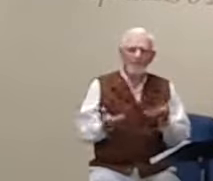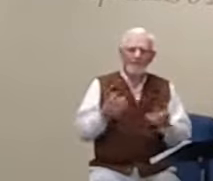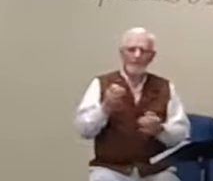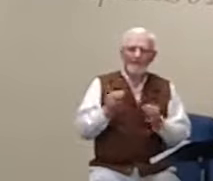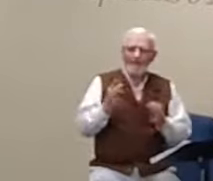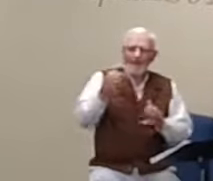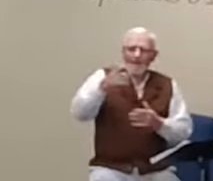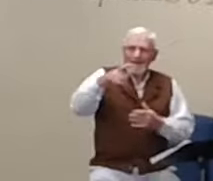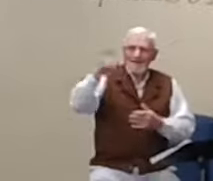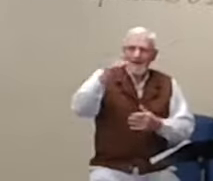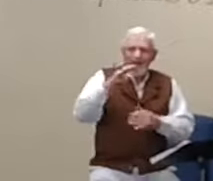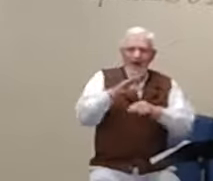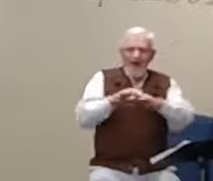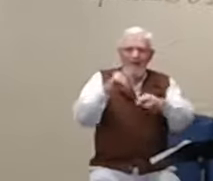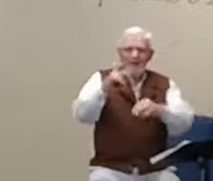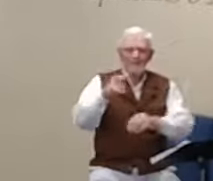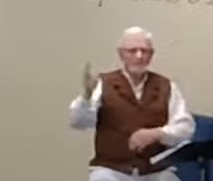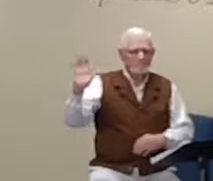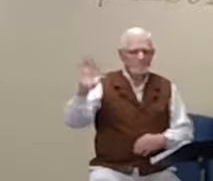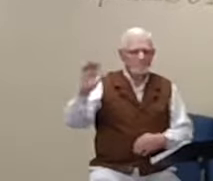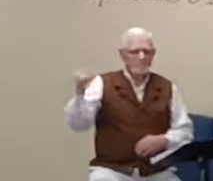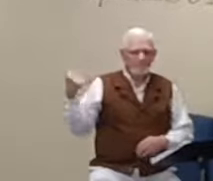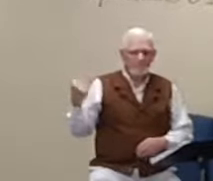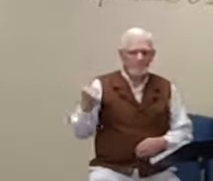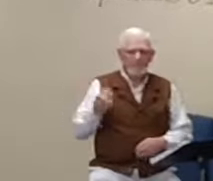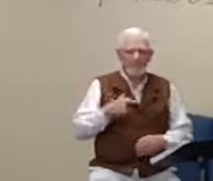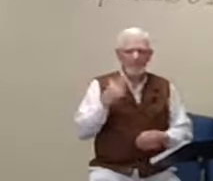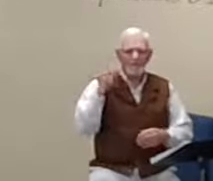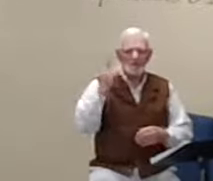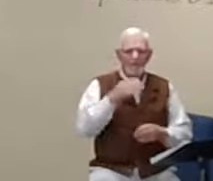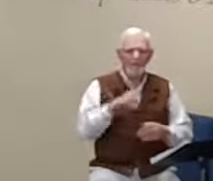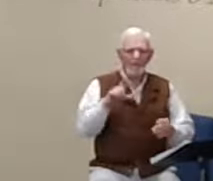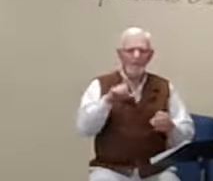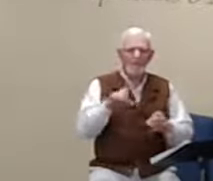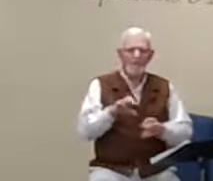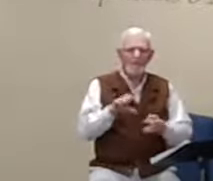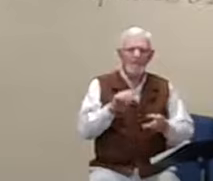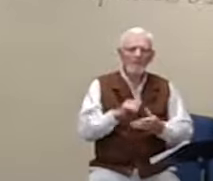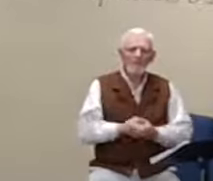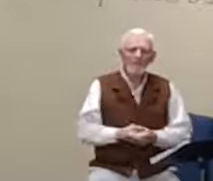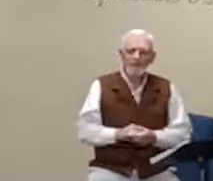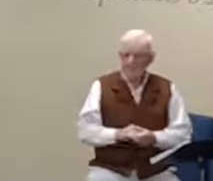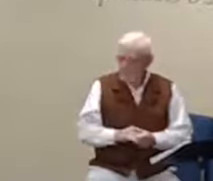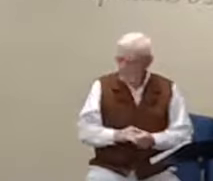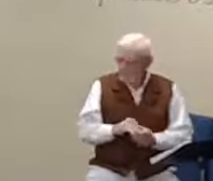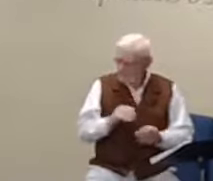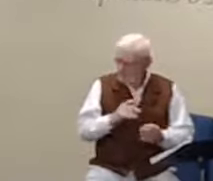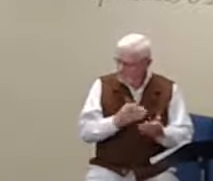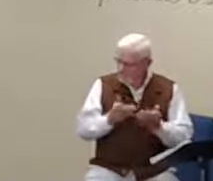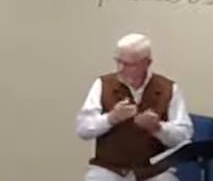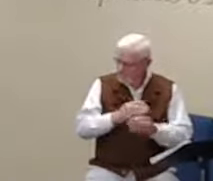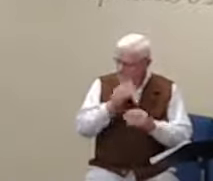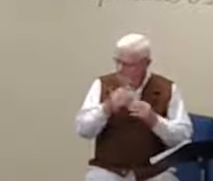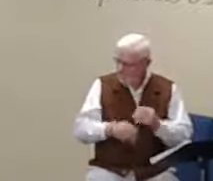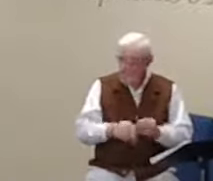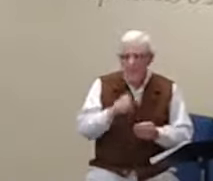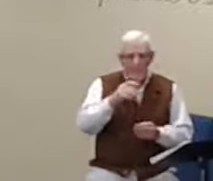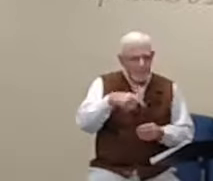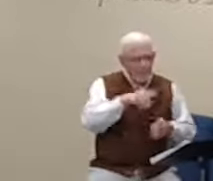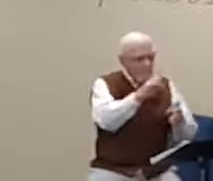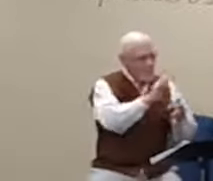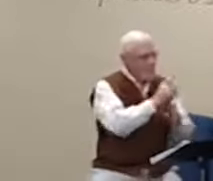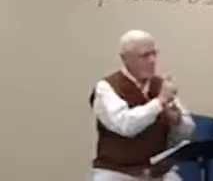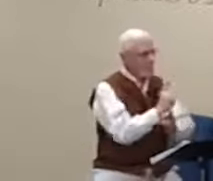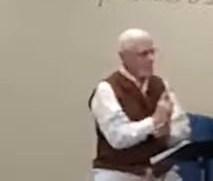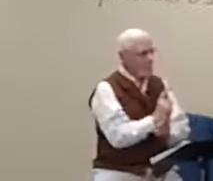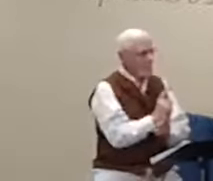that? So I raised my hand, said I'm willing to do what the Lord would call me to do. And service ended, he said, go get by yourselves for, I